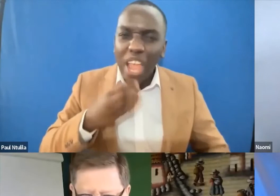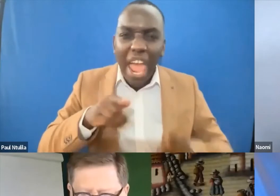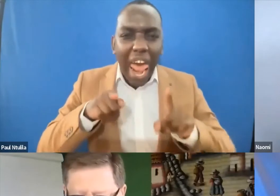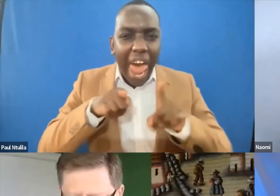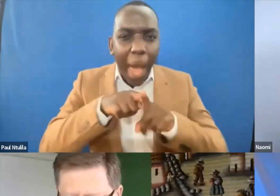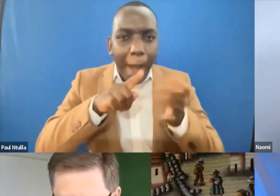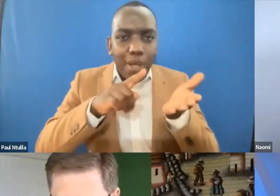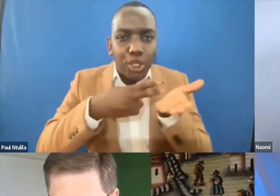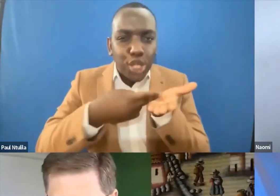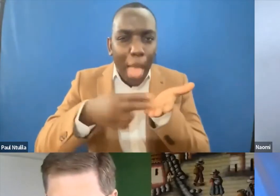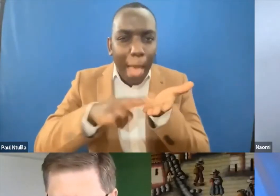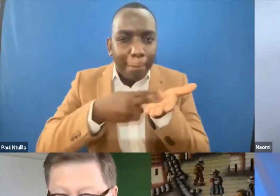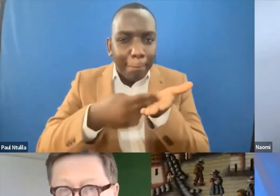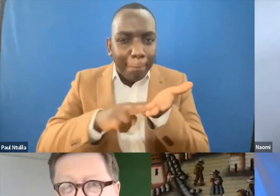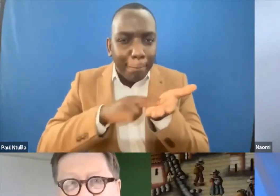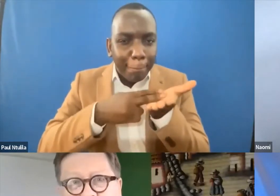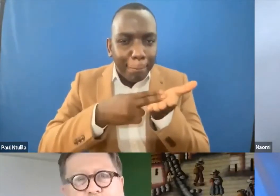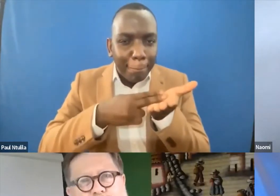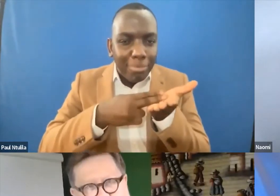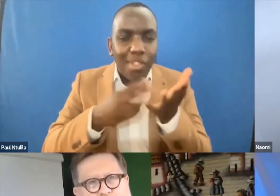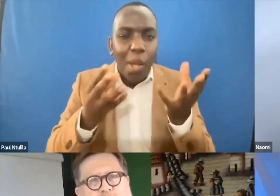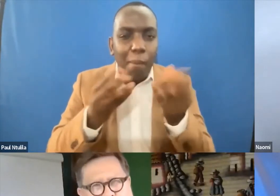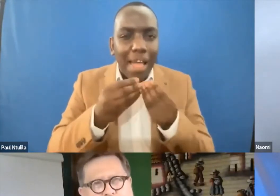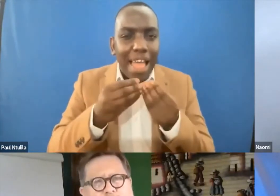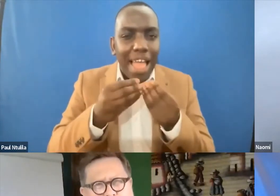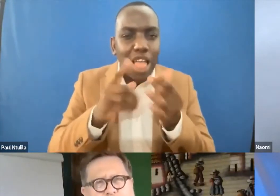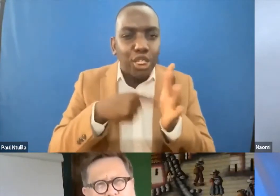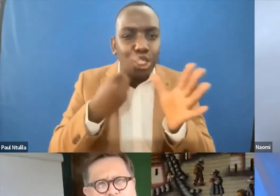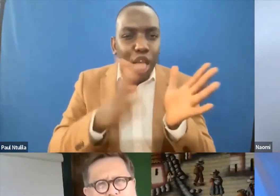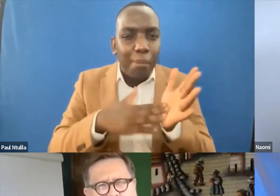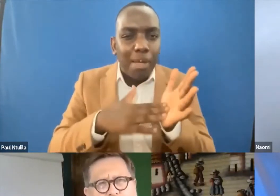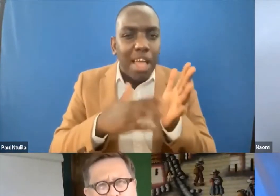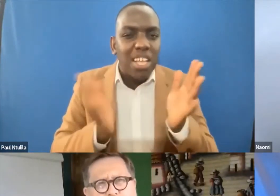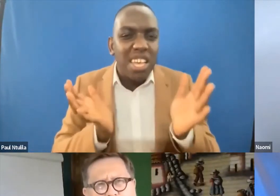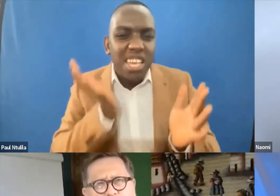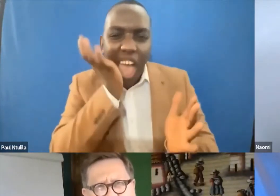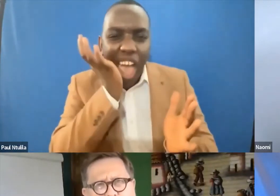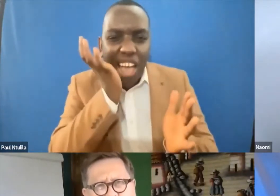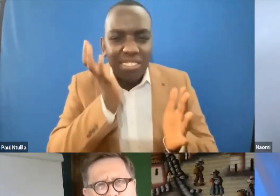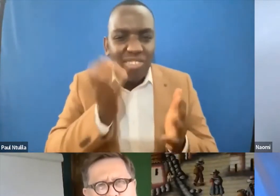it? And really, I just had to grit my teeth and